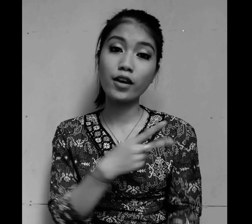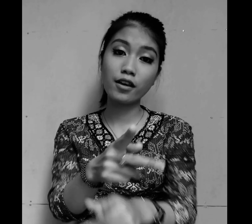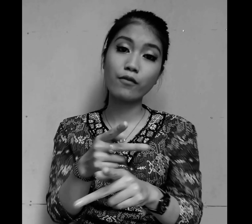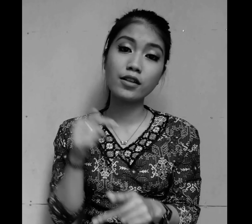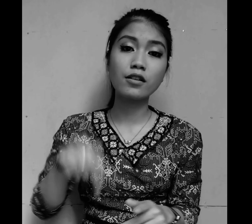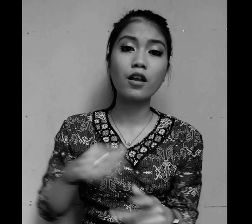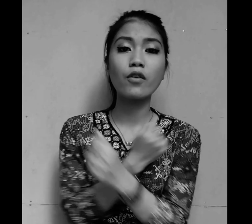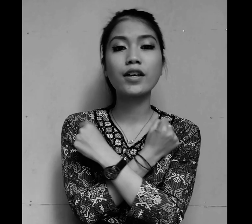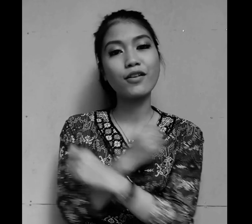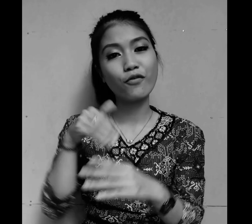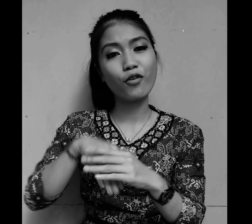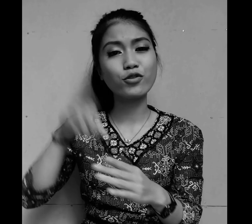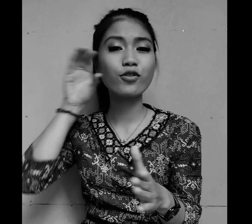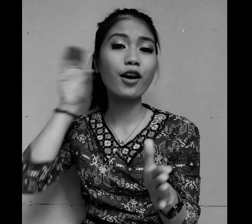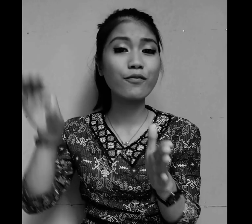We keep this love in a photograph.